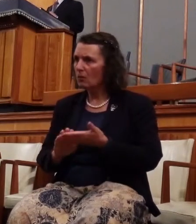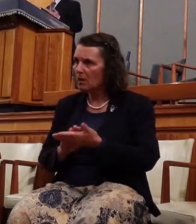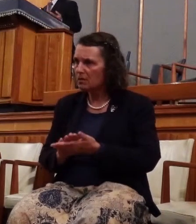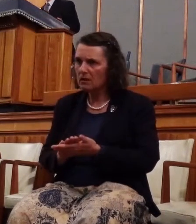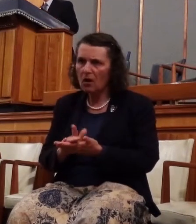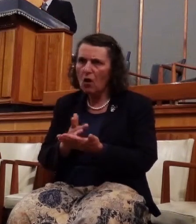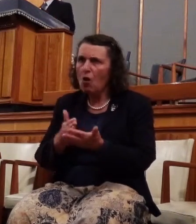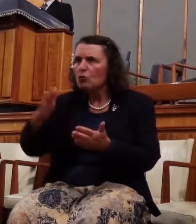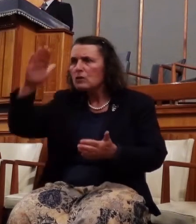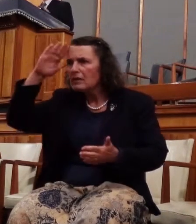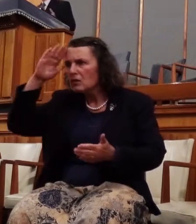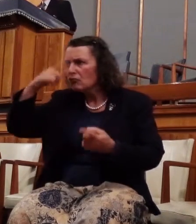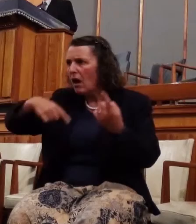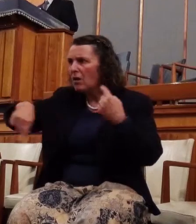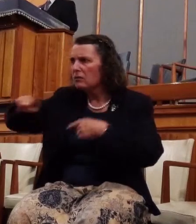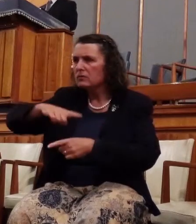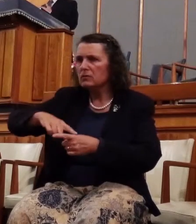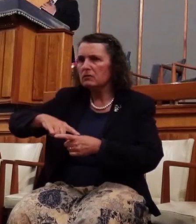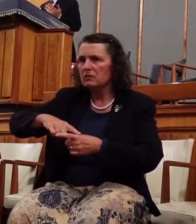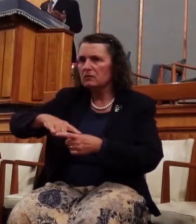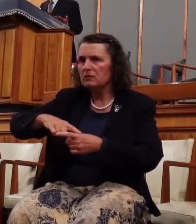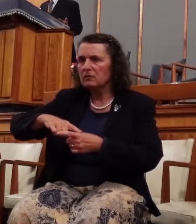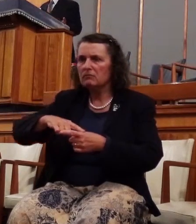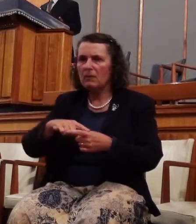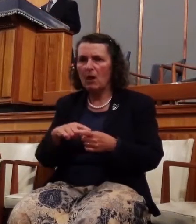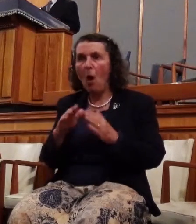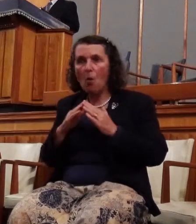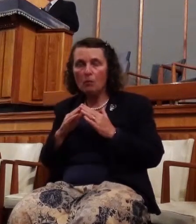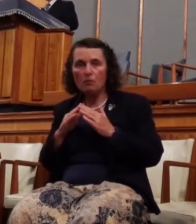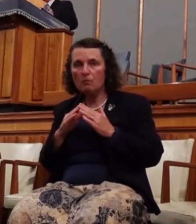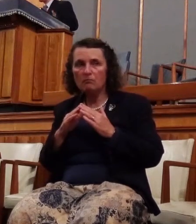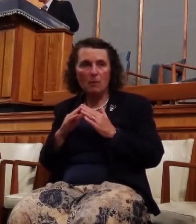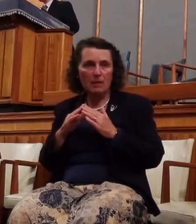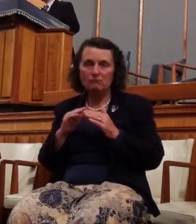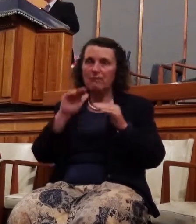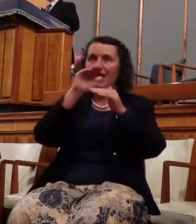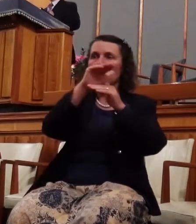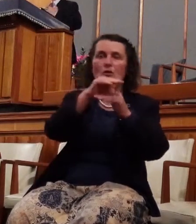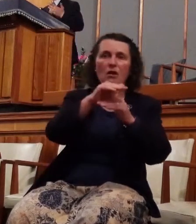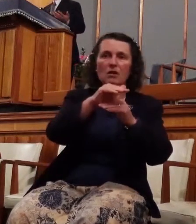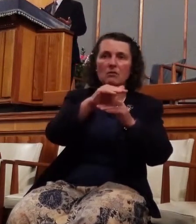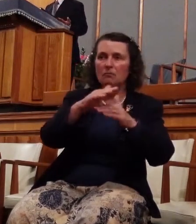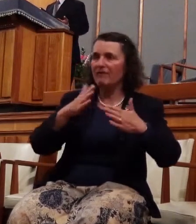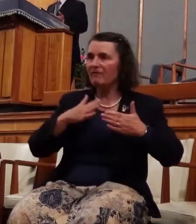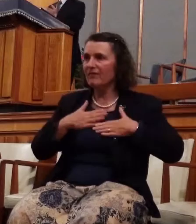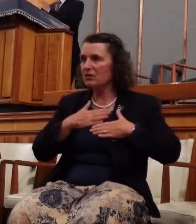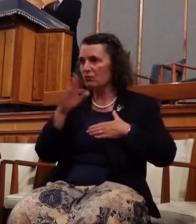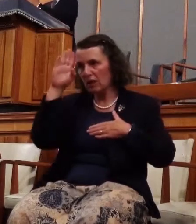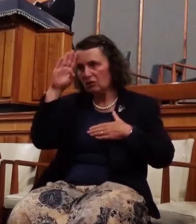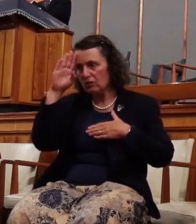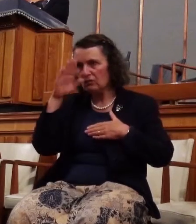be economical, they can be social, they can be domestic, they can be physical, they can be spiritual.